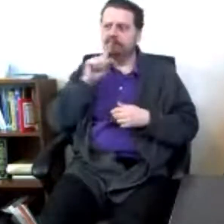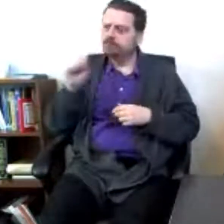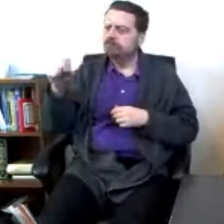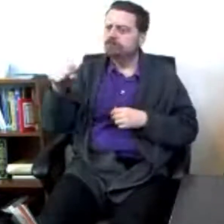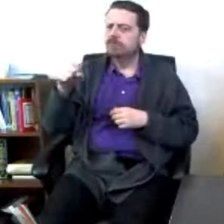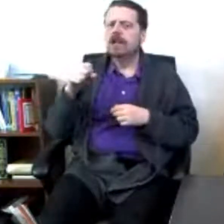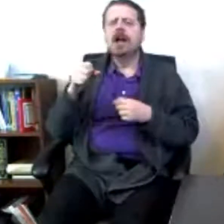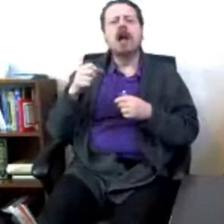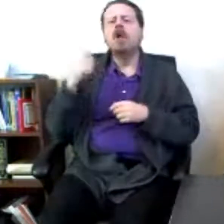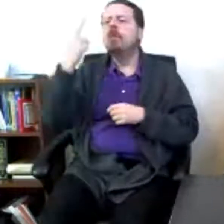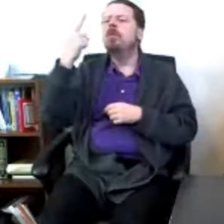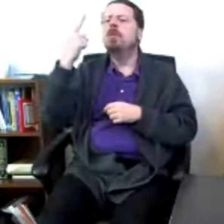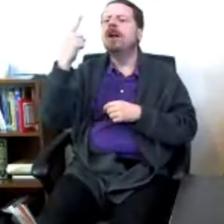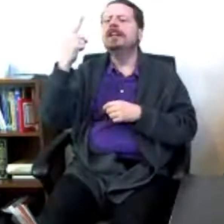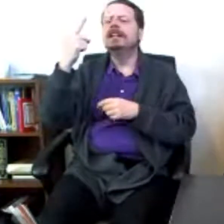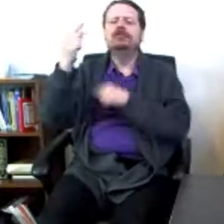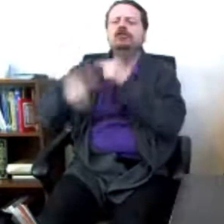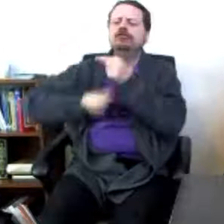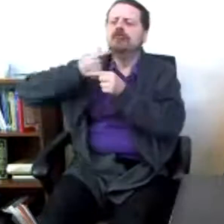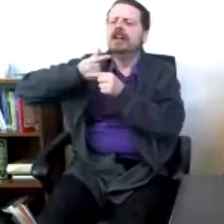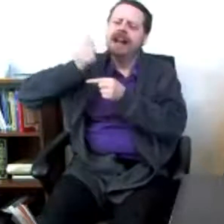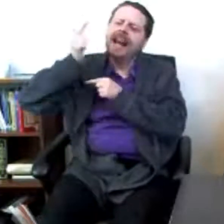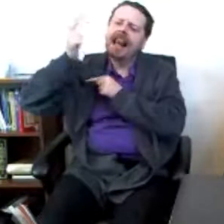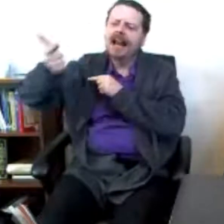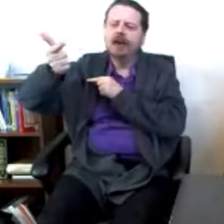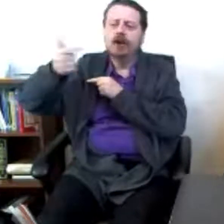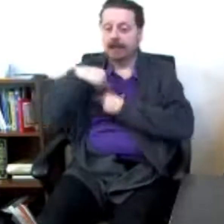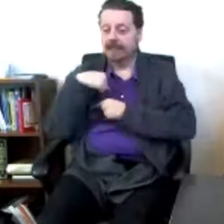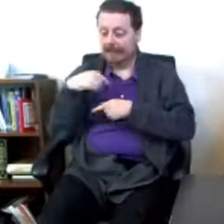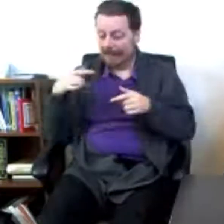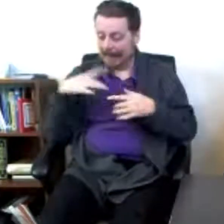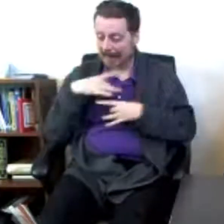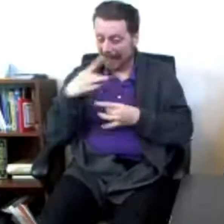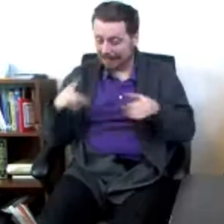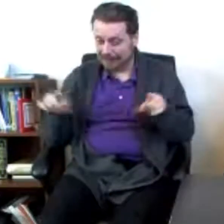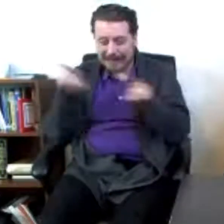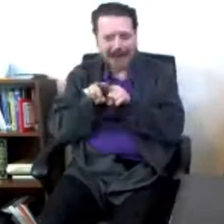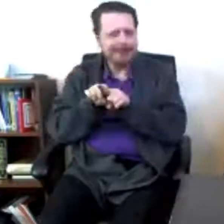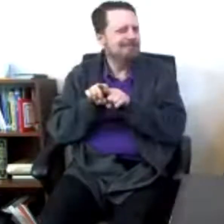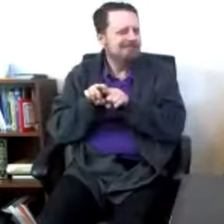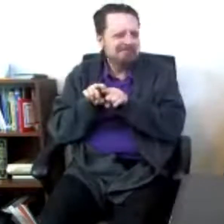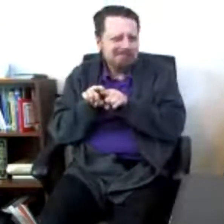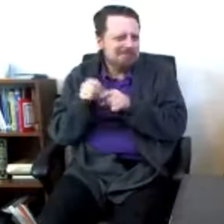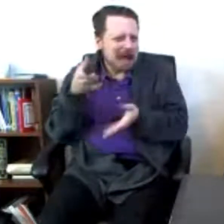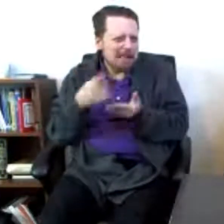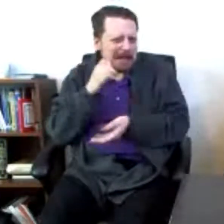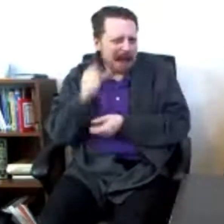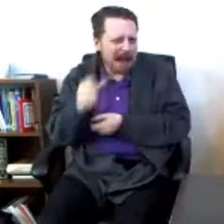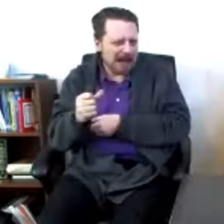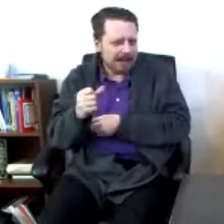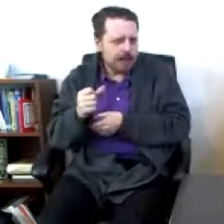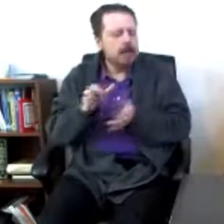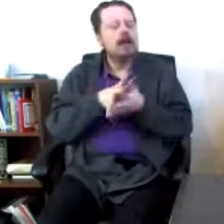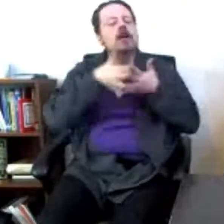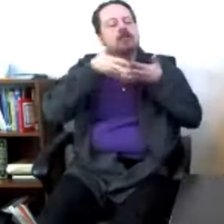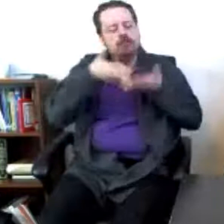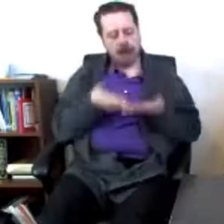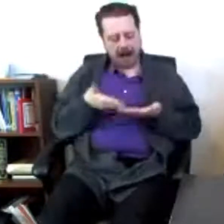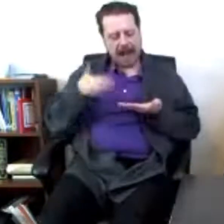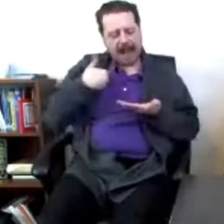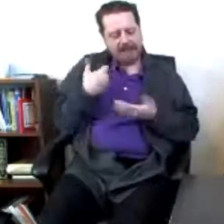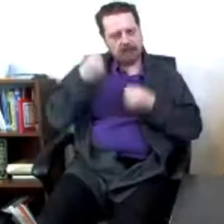in a generation or less. So the Quran wants us to live by a solid source of